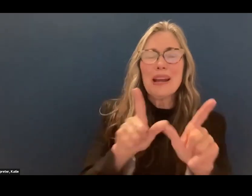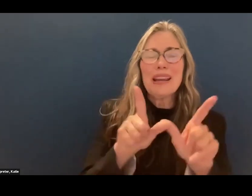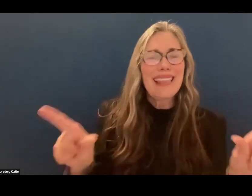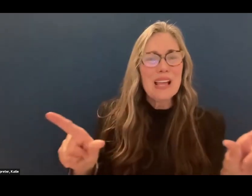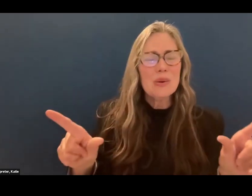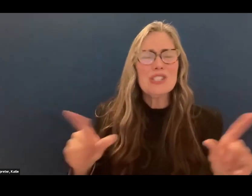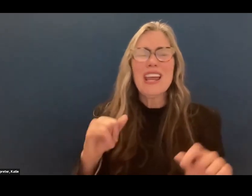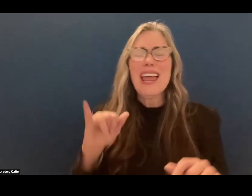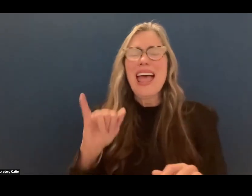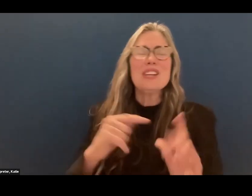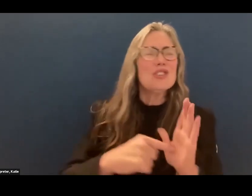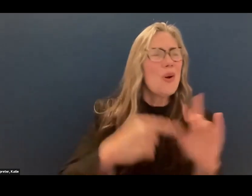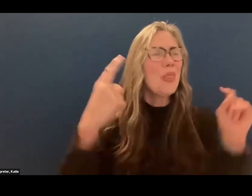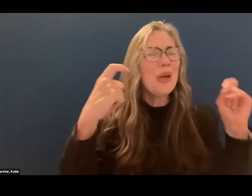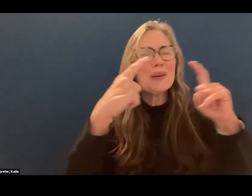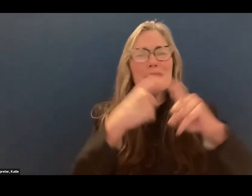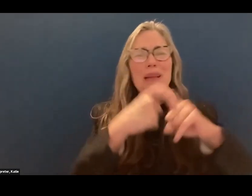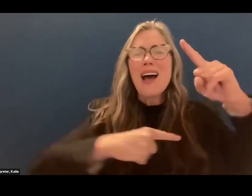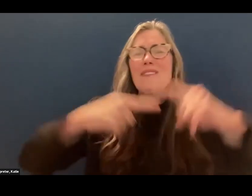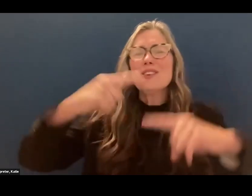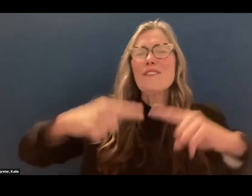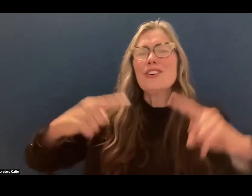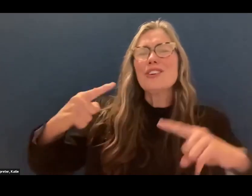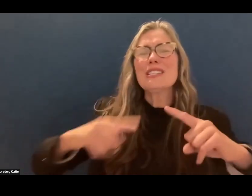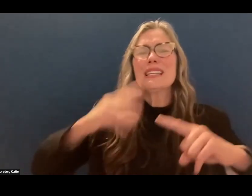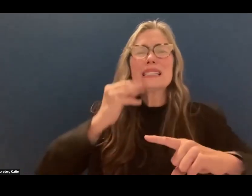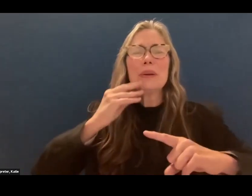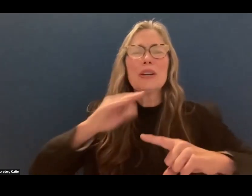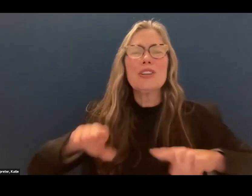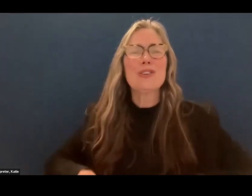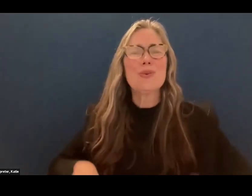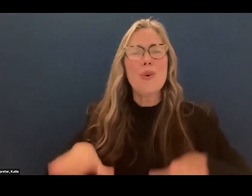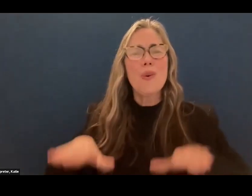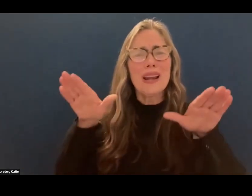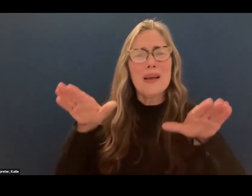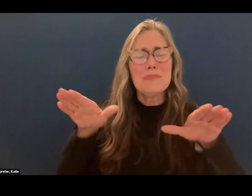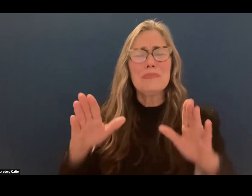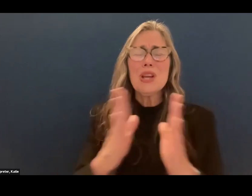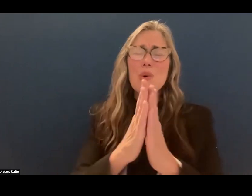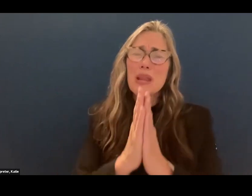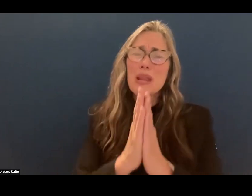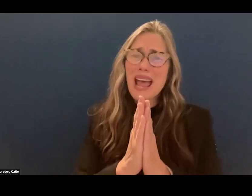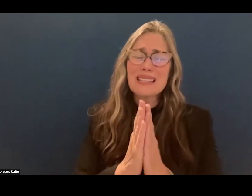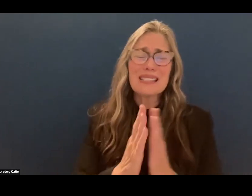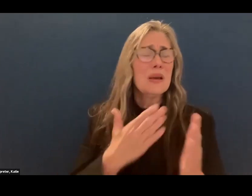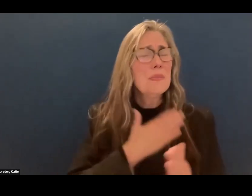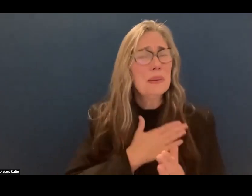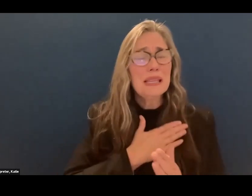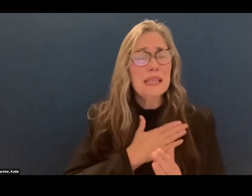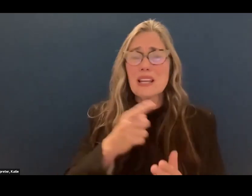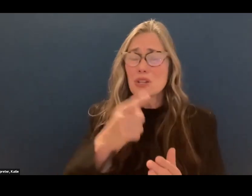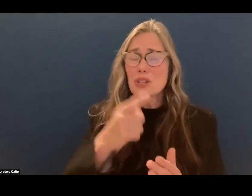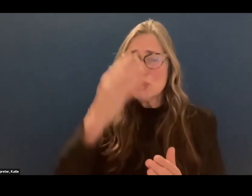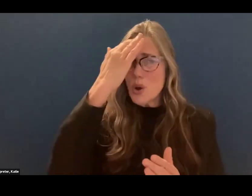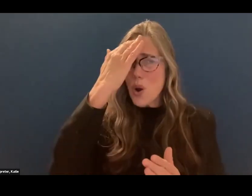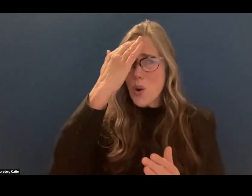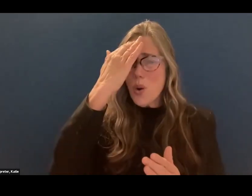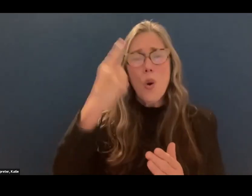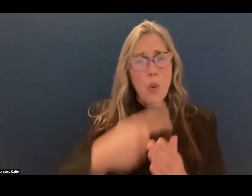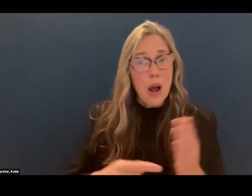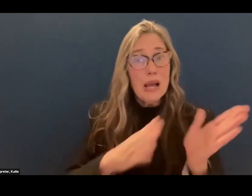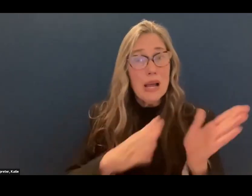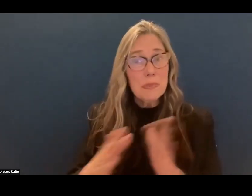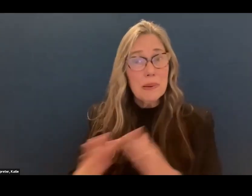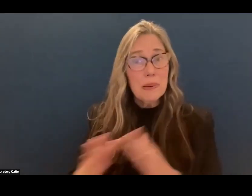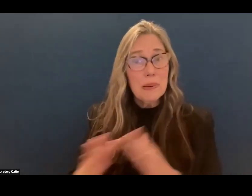the complexities of diverse lived experience. We ask that at the very least that you know what is planned for